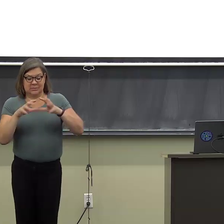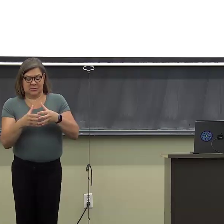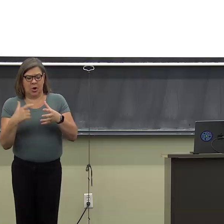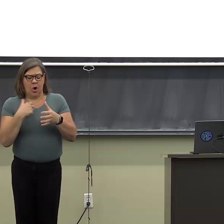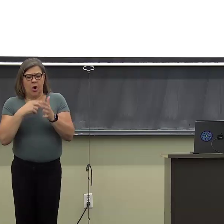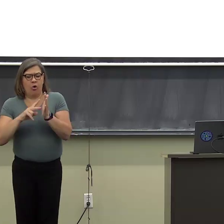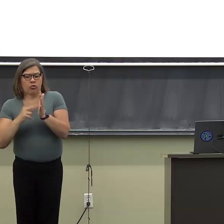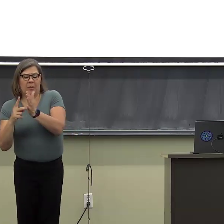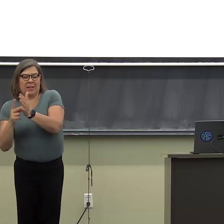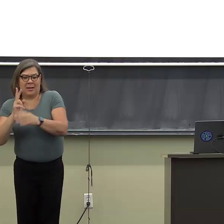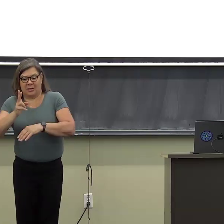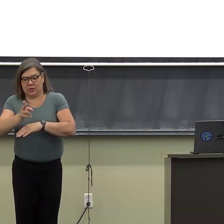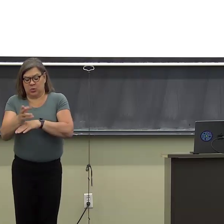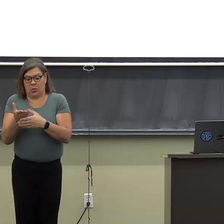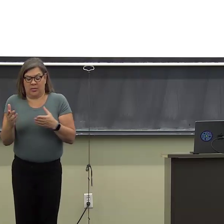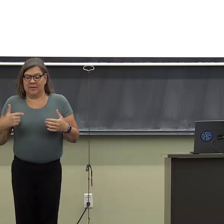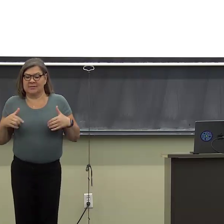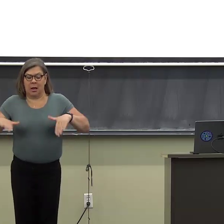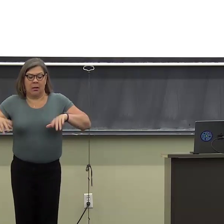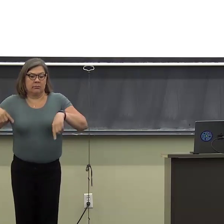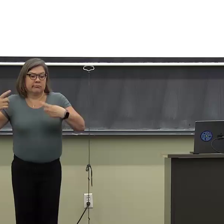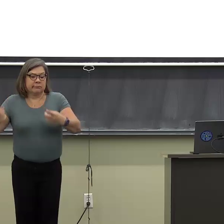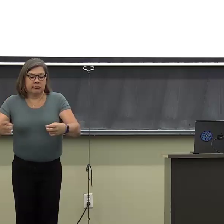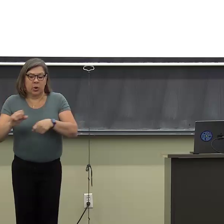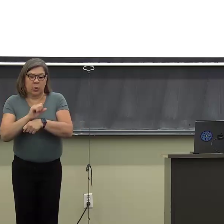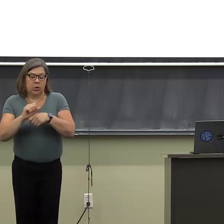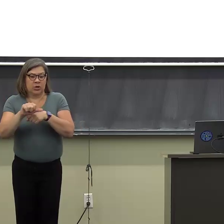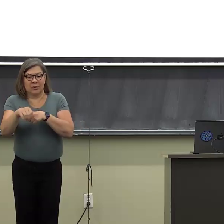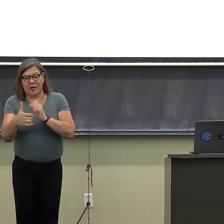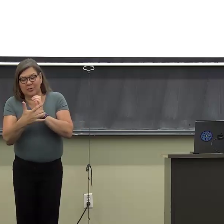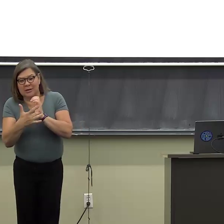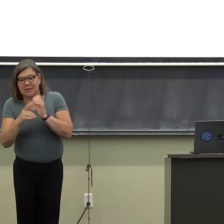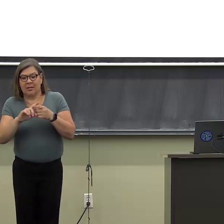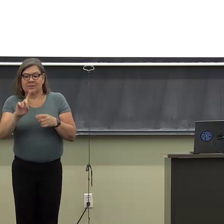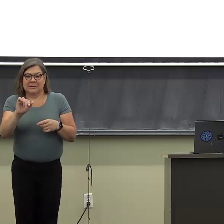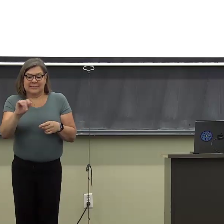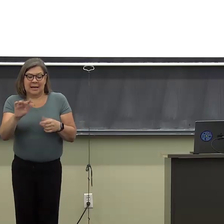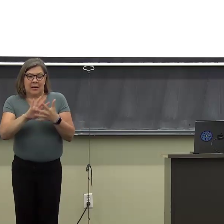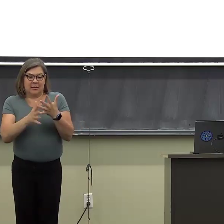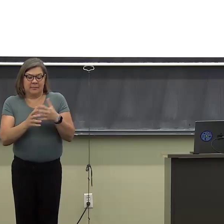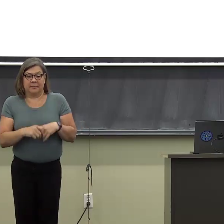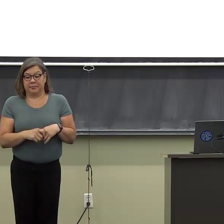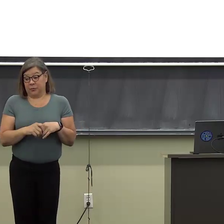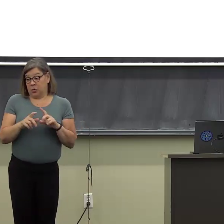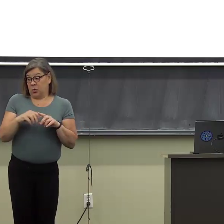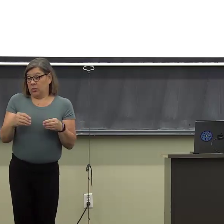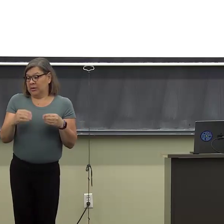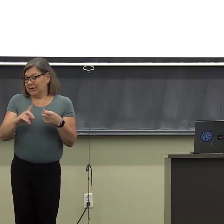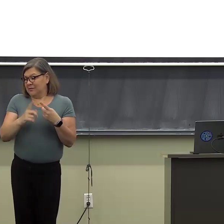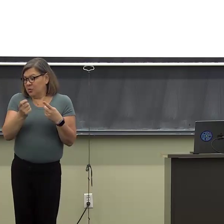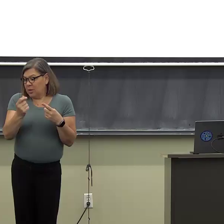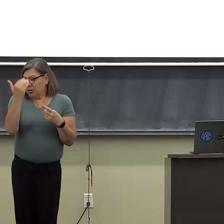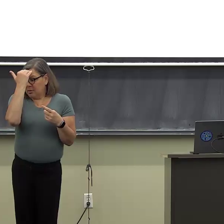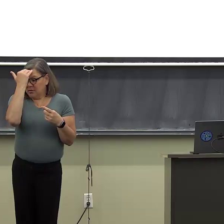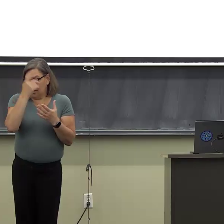historical things that haven't been working with other technologies, with data, et cetera. So to give you a little bit of where I'm coming from,